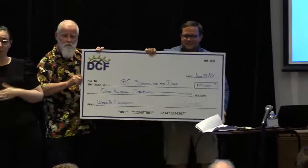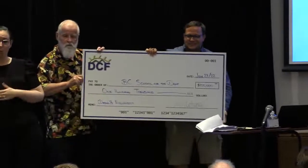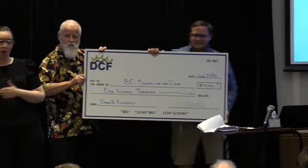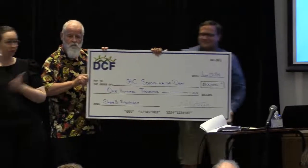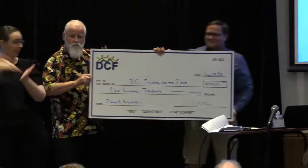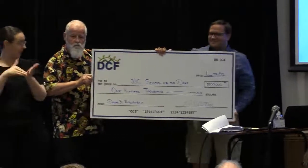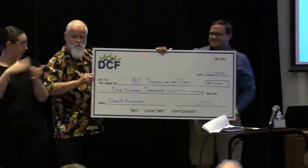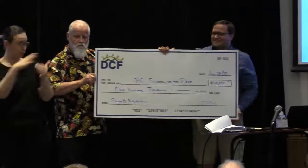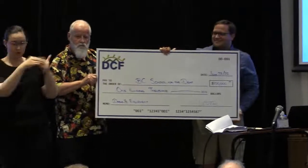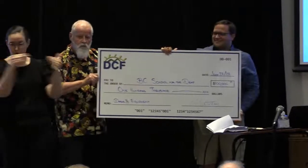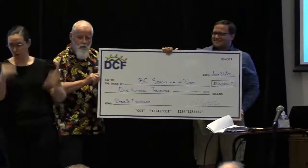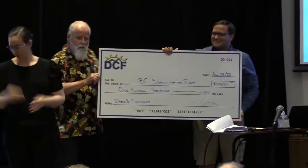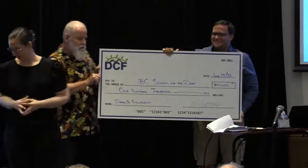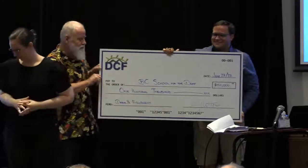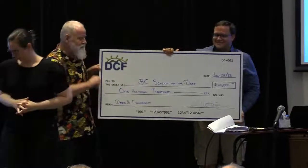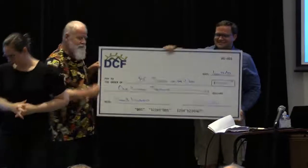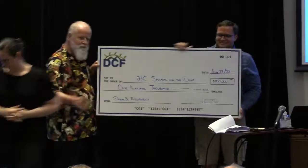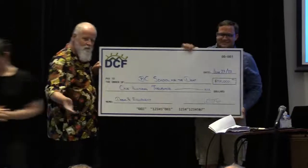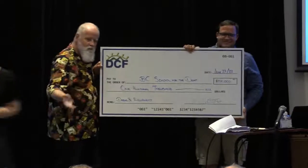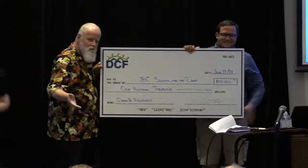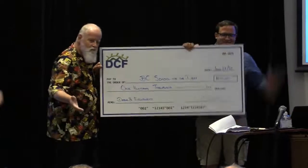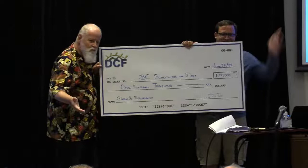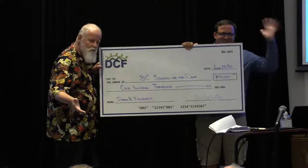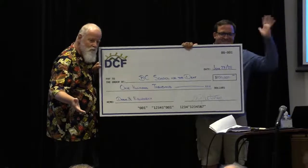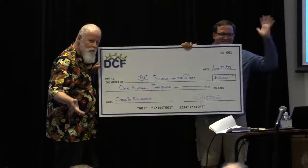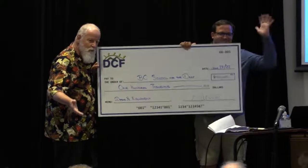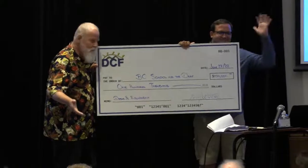access and equipment,